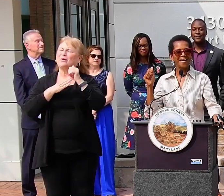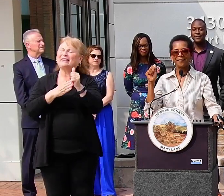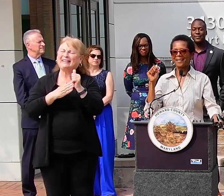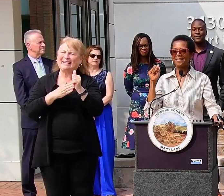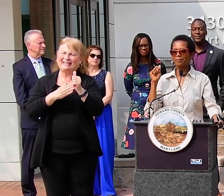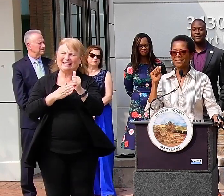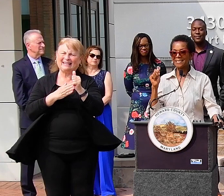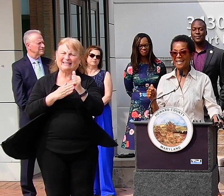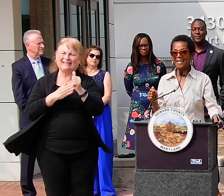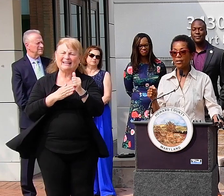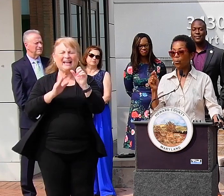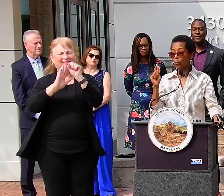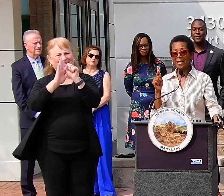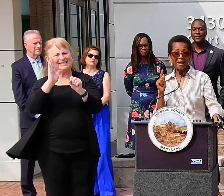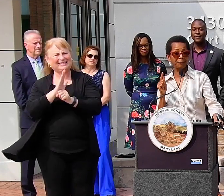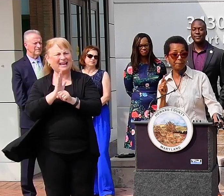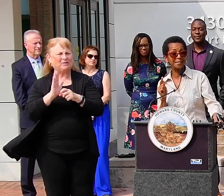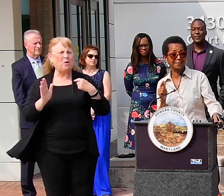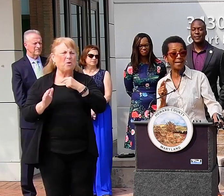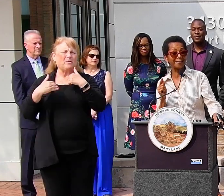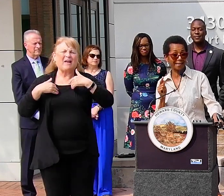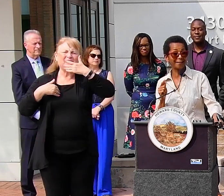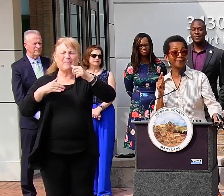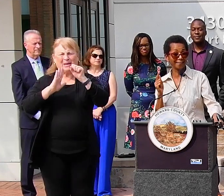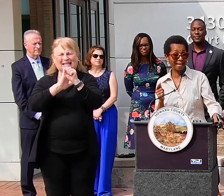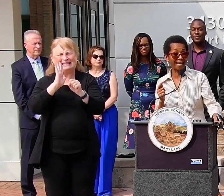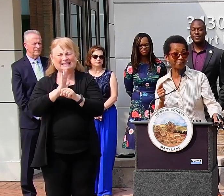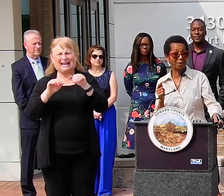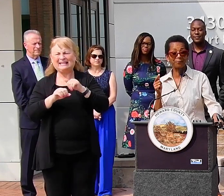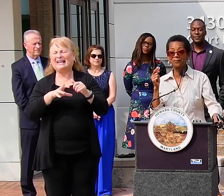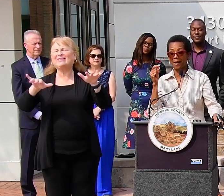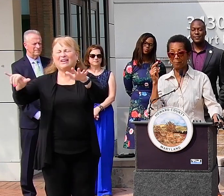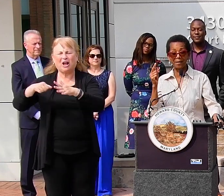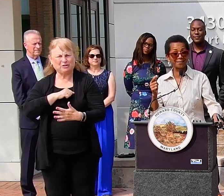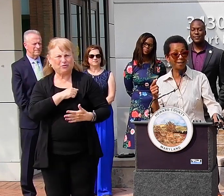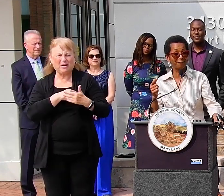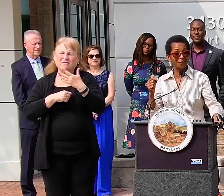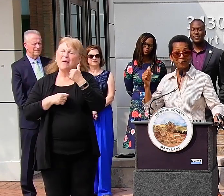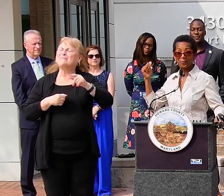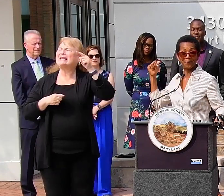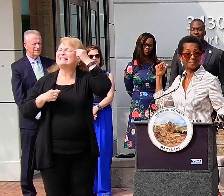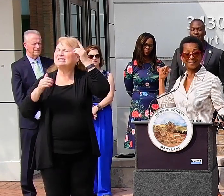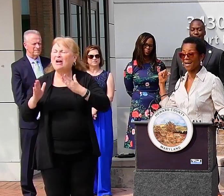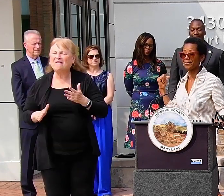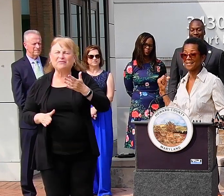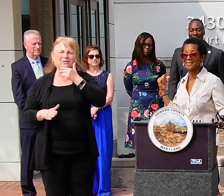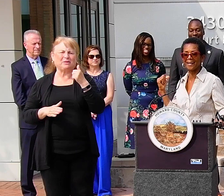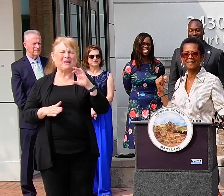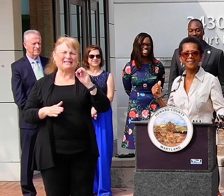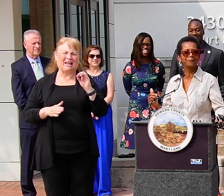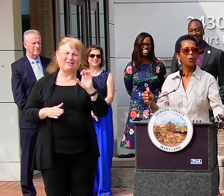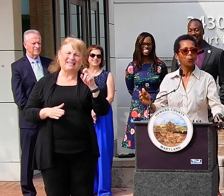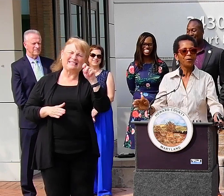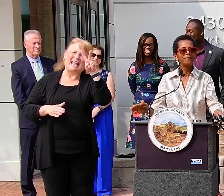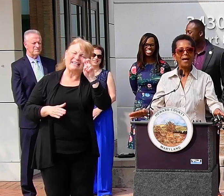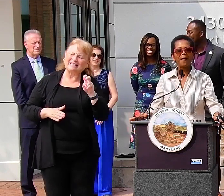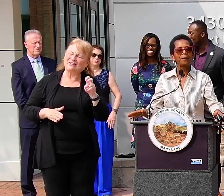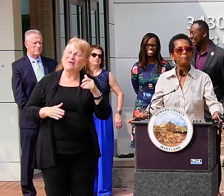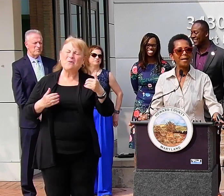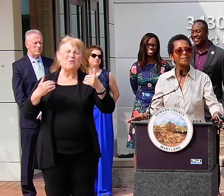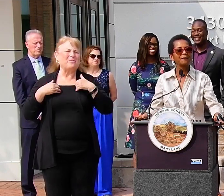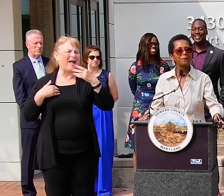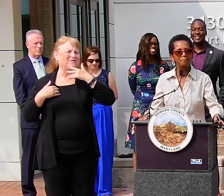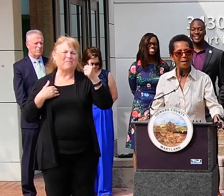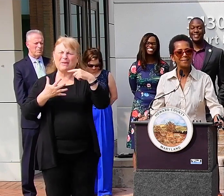leading the state. We have the best state in the land, right? We've got the best governor, the best county executive. We've